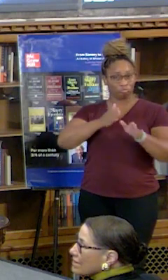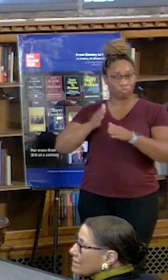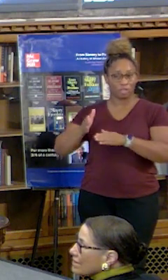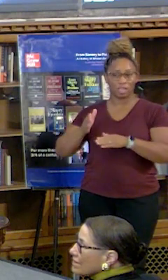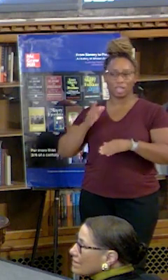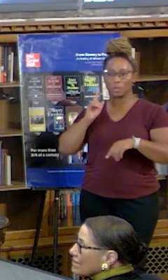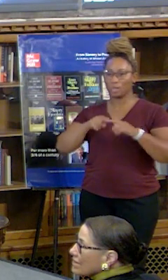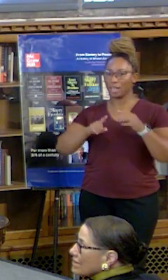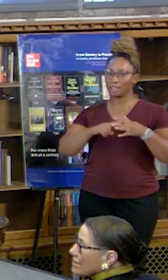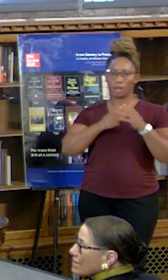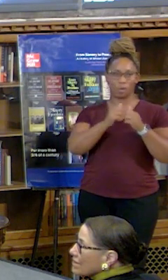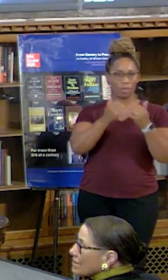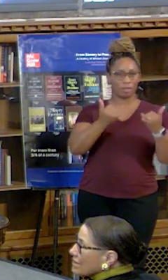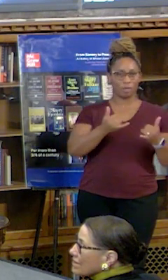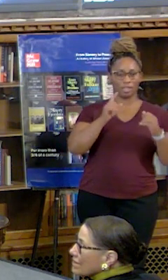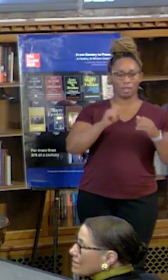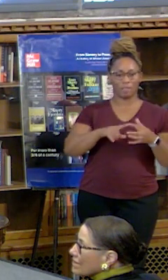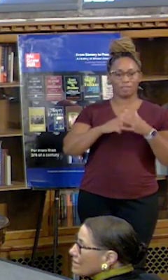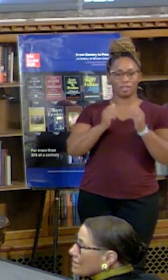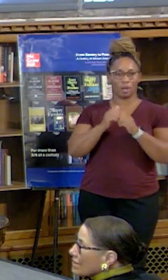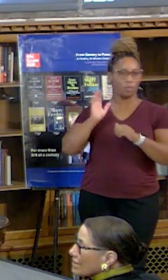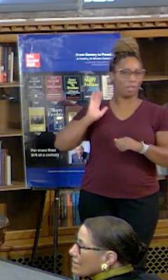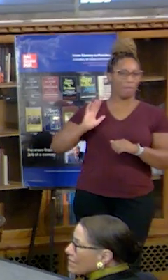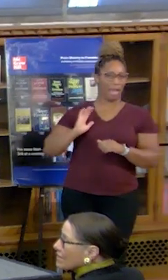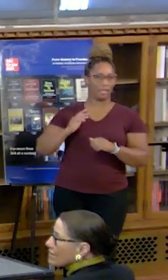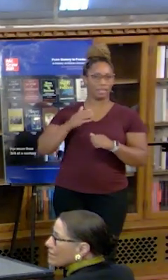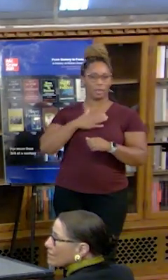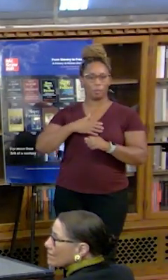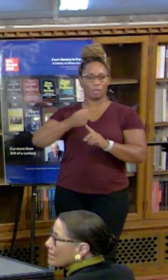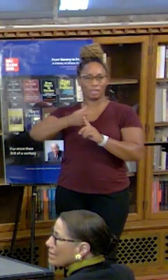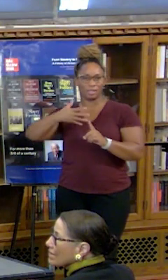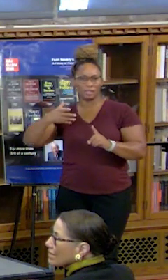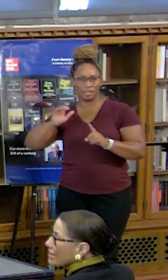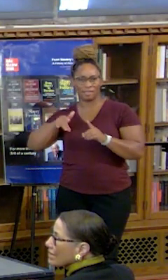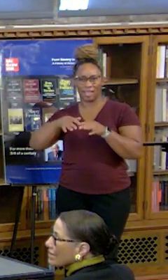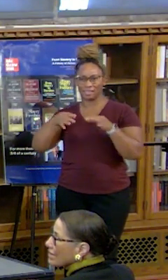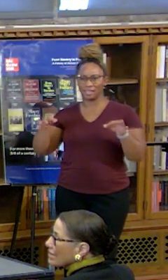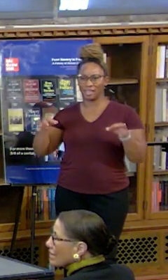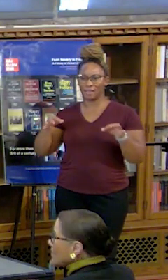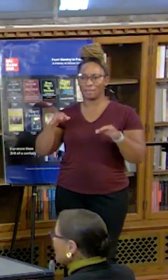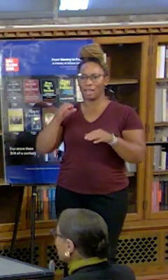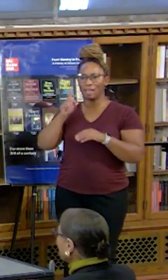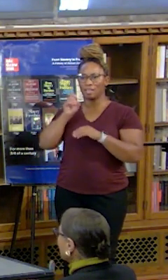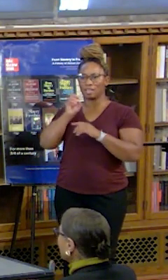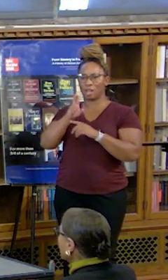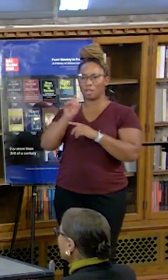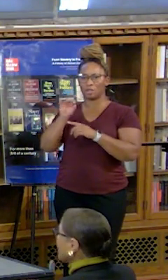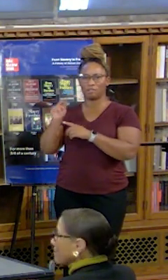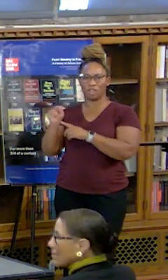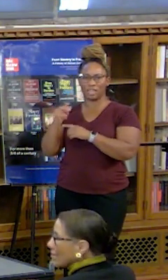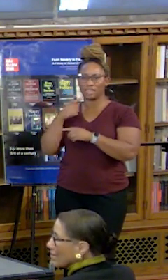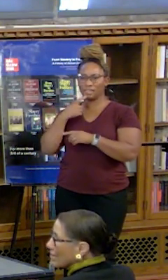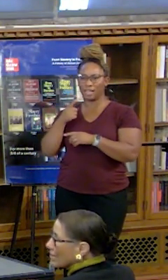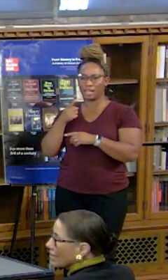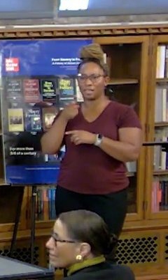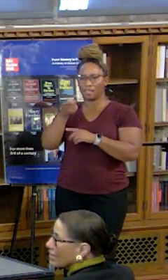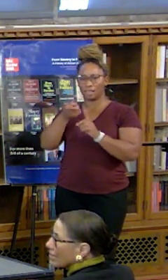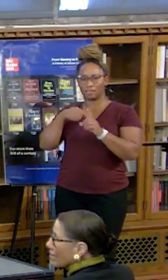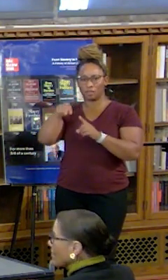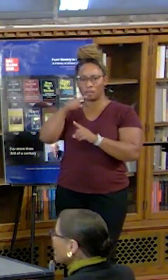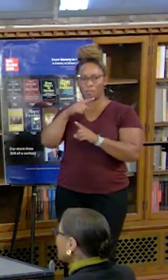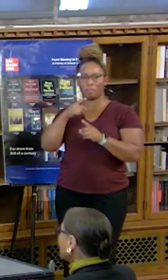cannot begin with the present he must begin with the past please elaborate on this statement by Dr so this is the question